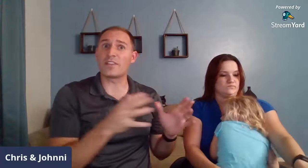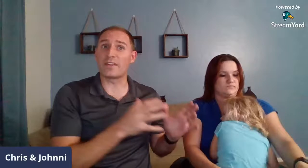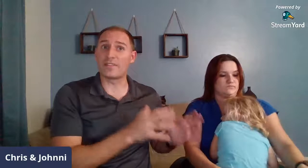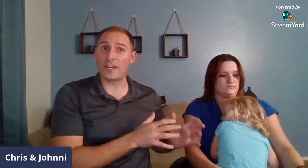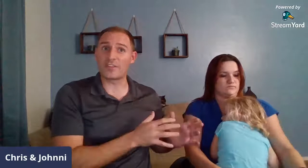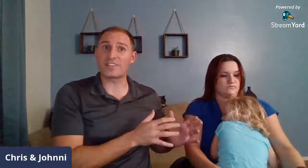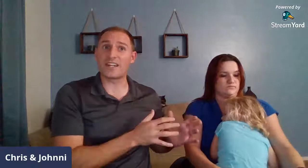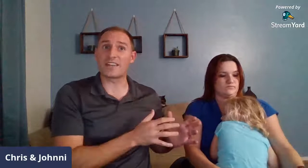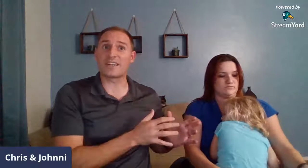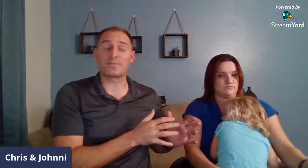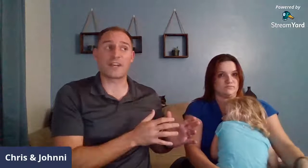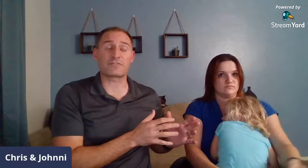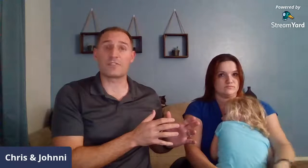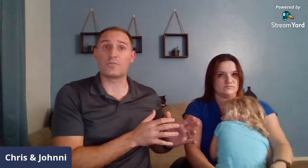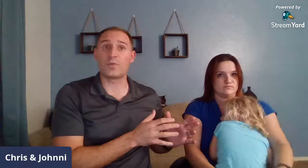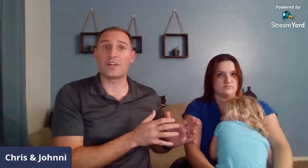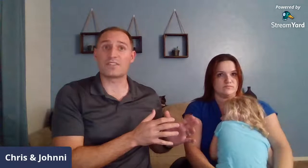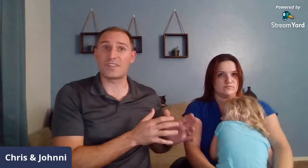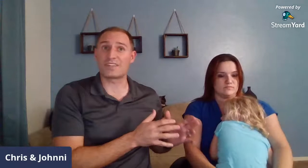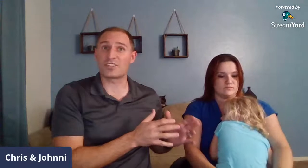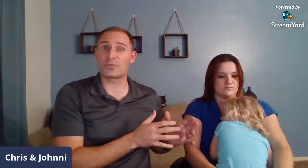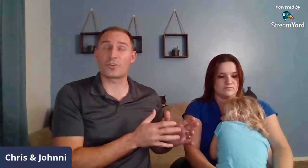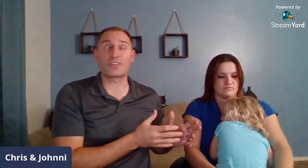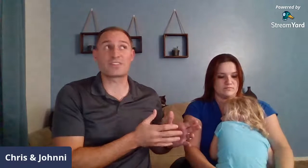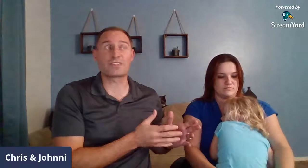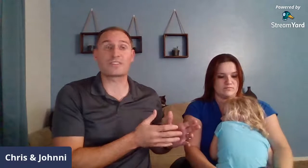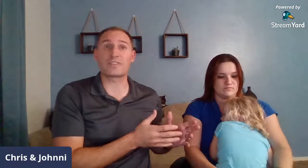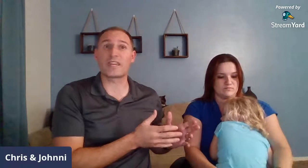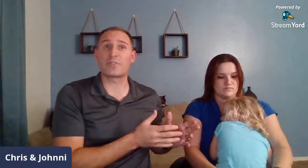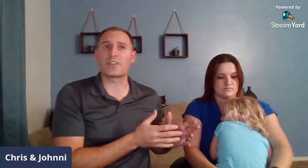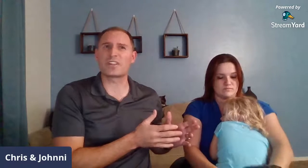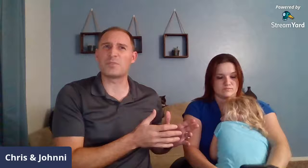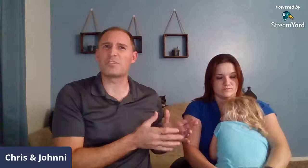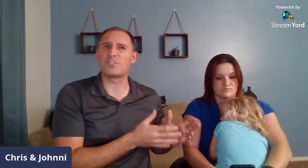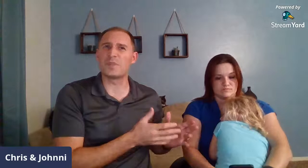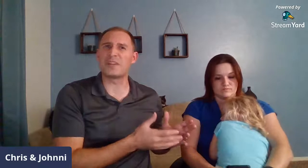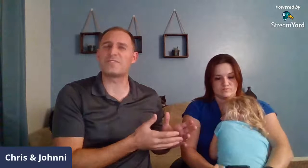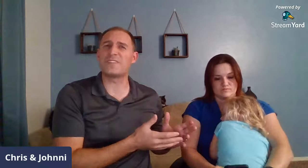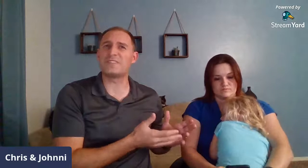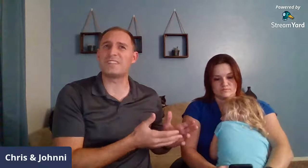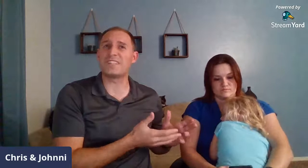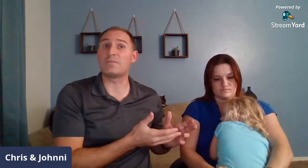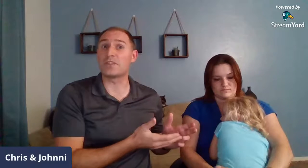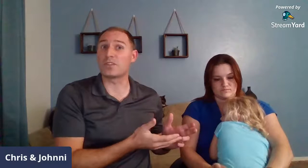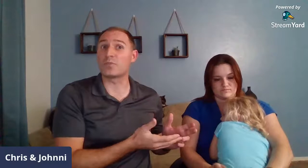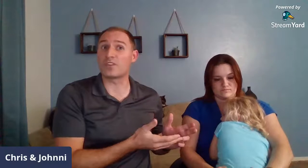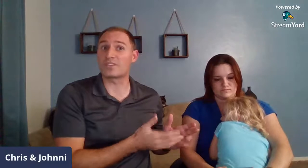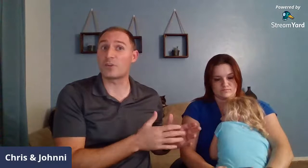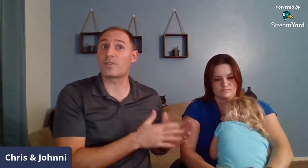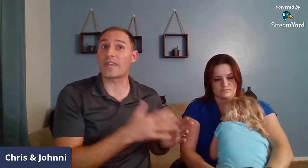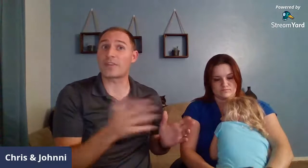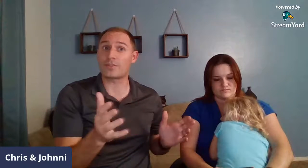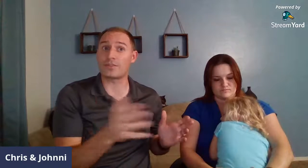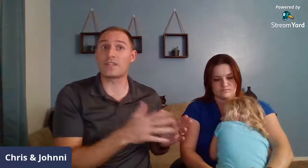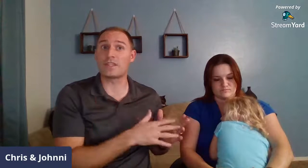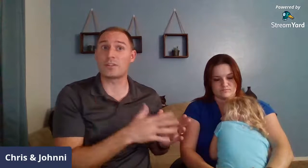the other side of that spectrum was these children that were exposed to about 15 million words over that 3-year